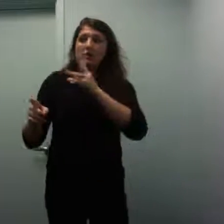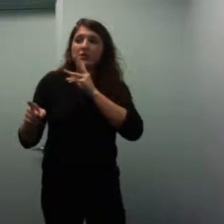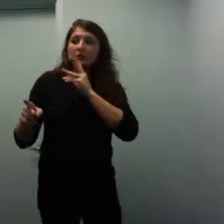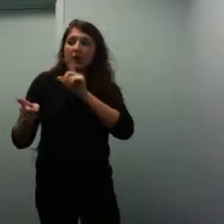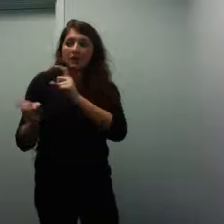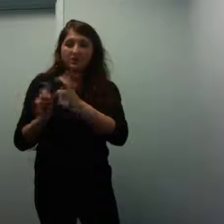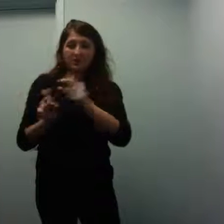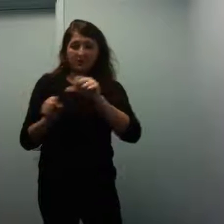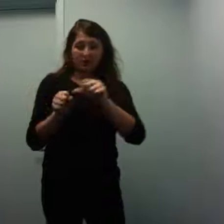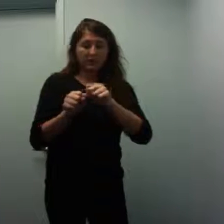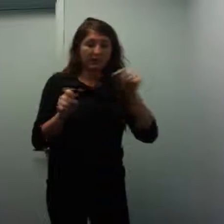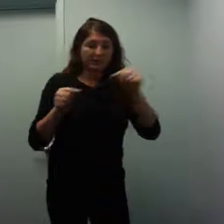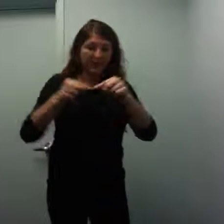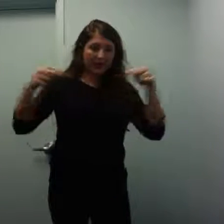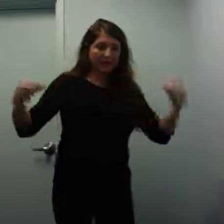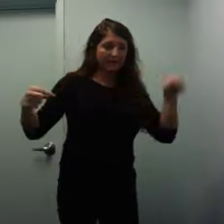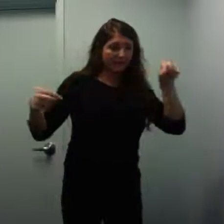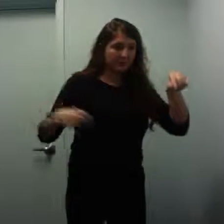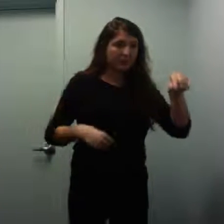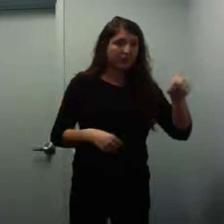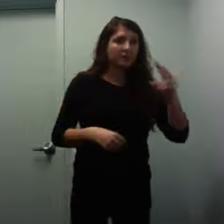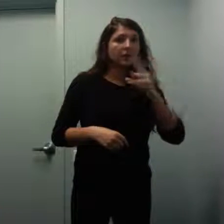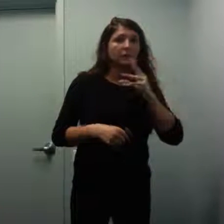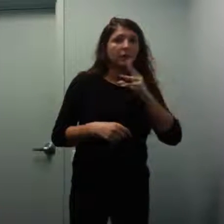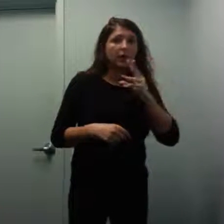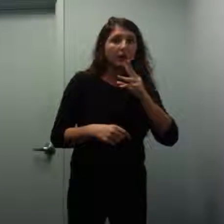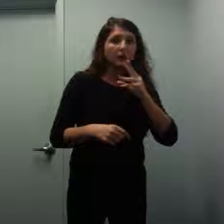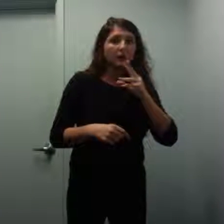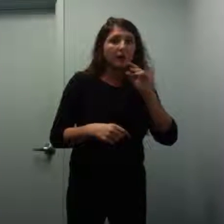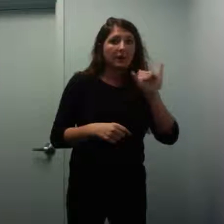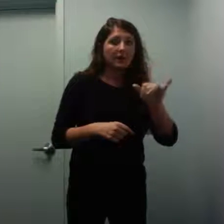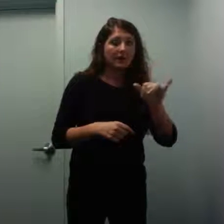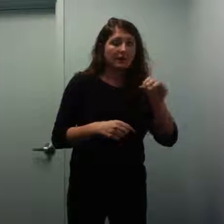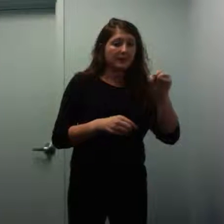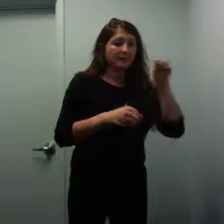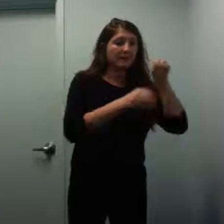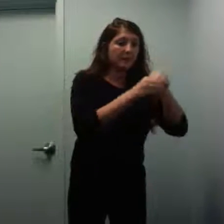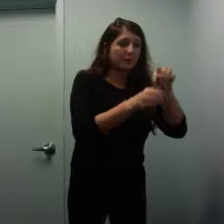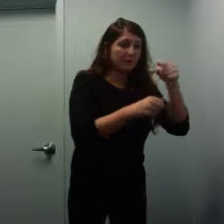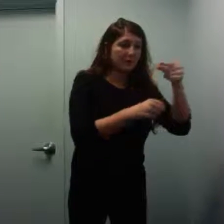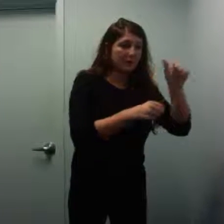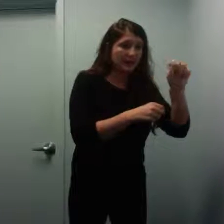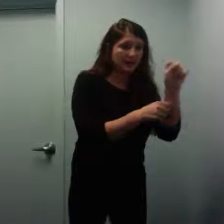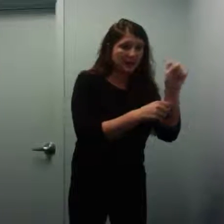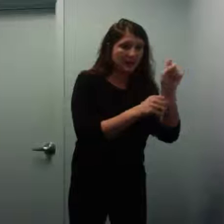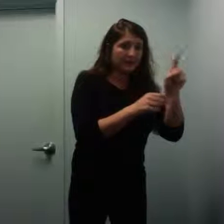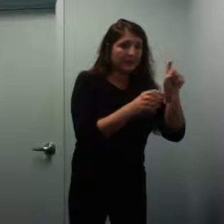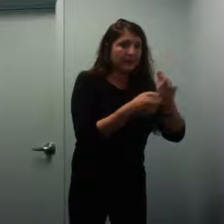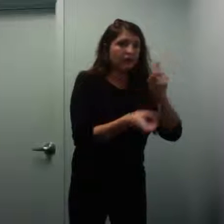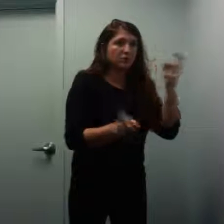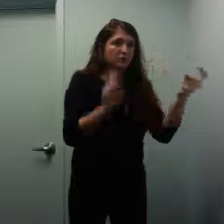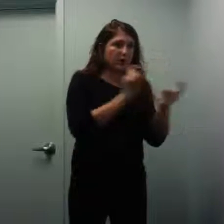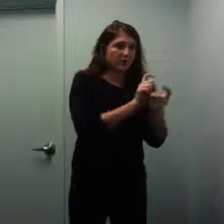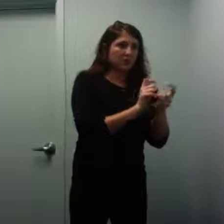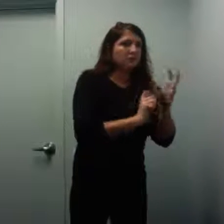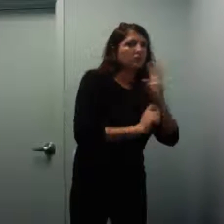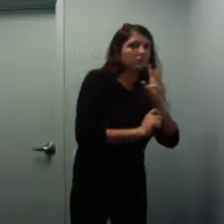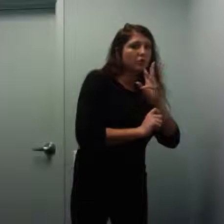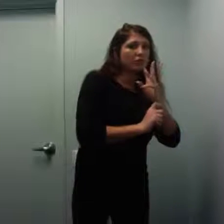just the opposite, where you take water that is in the gaseous form and convert that into water in the liquid form.